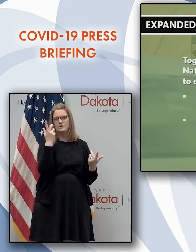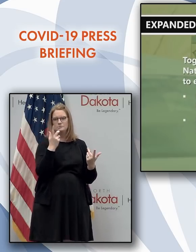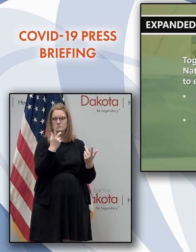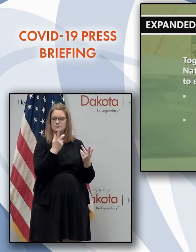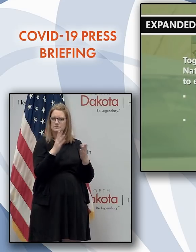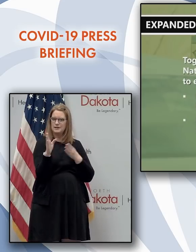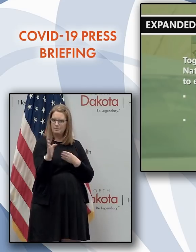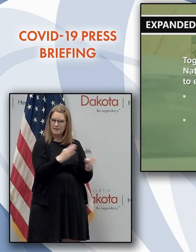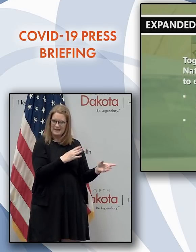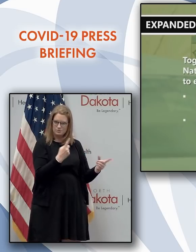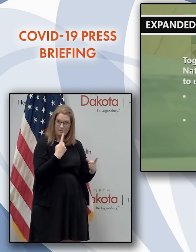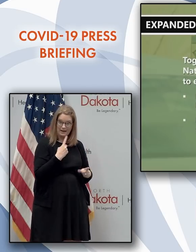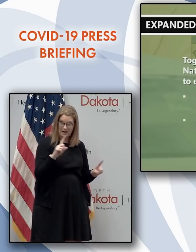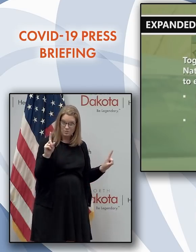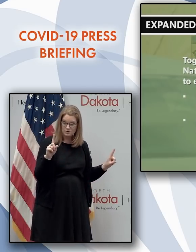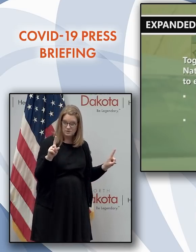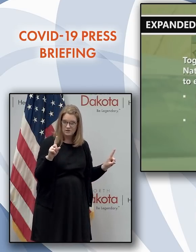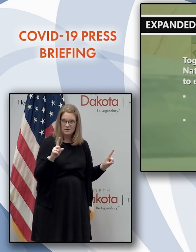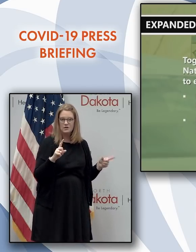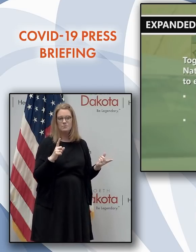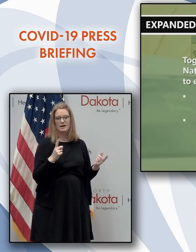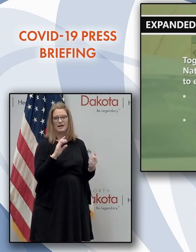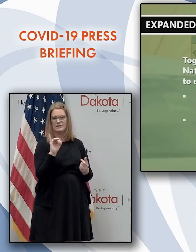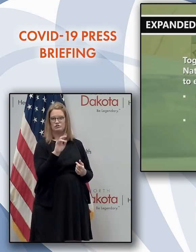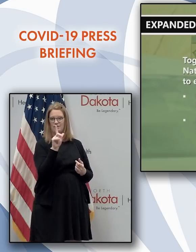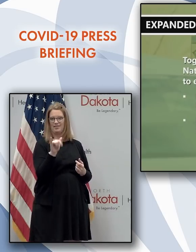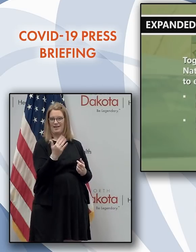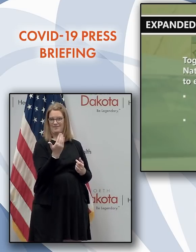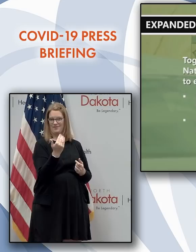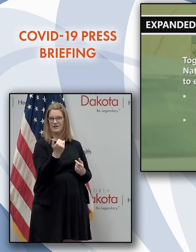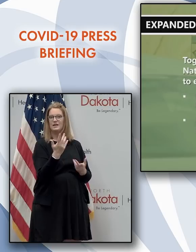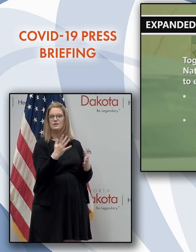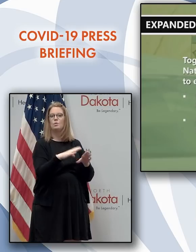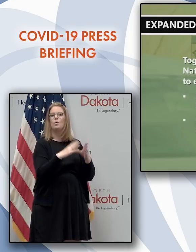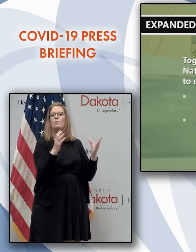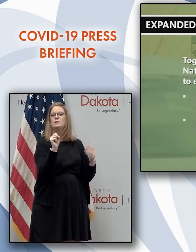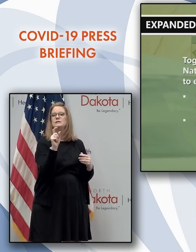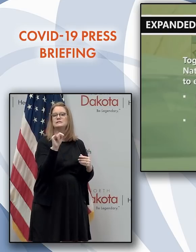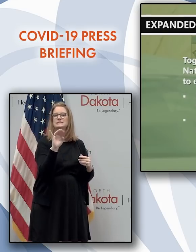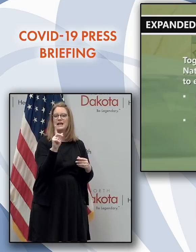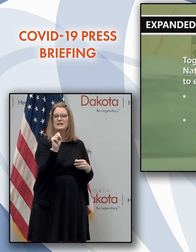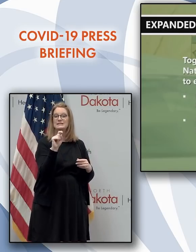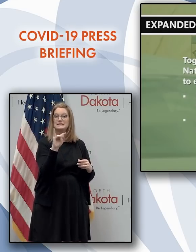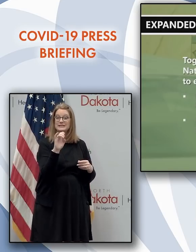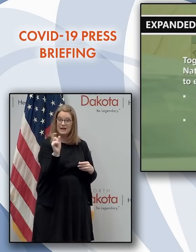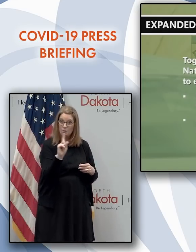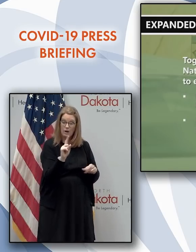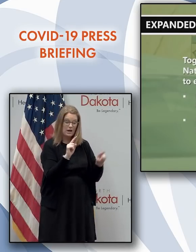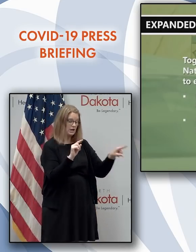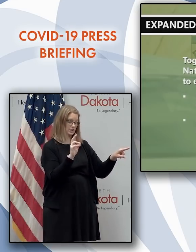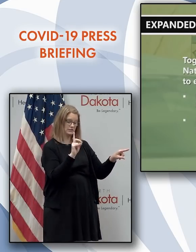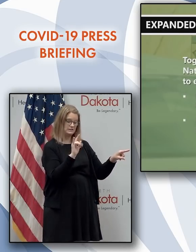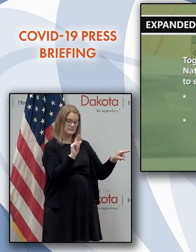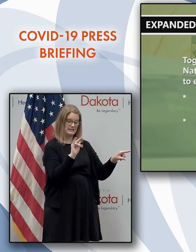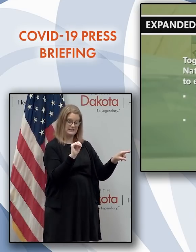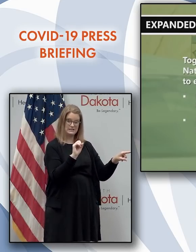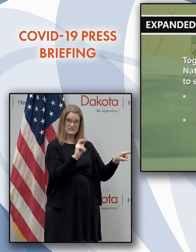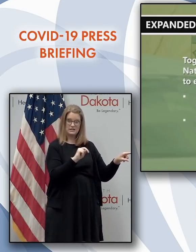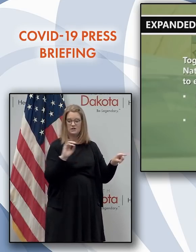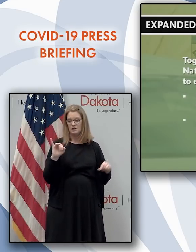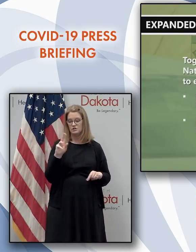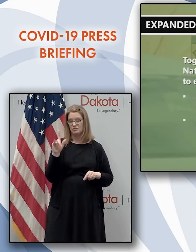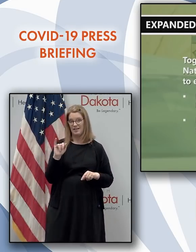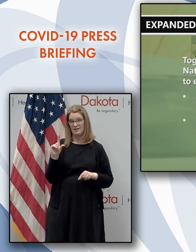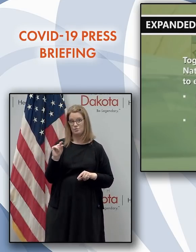will be announced, but currently by July 15th, we're going to open up a static site in Dickinson, July 20th